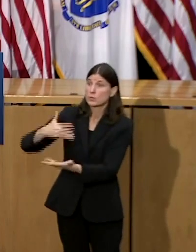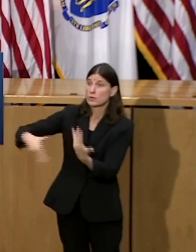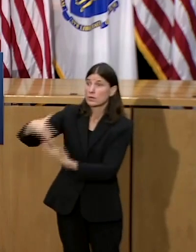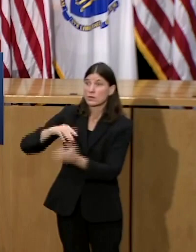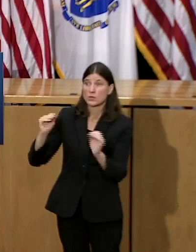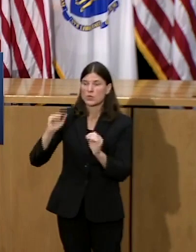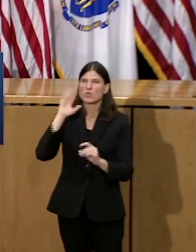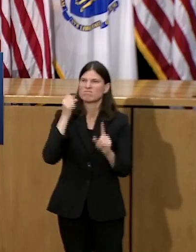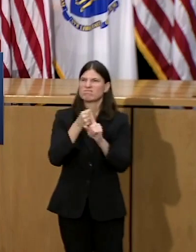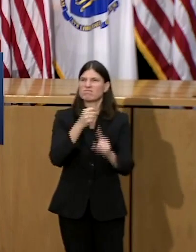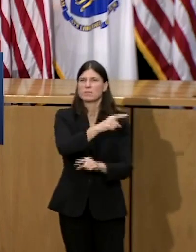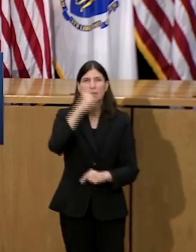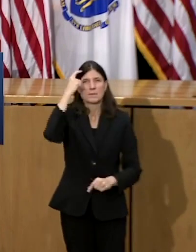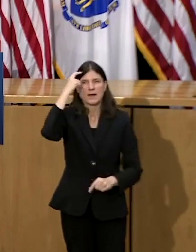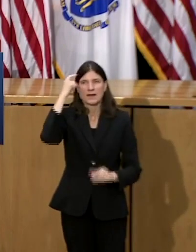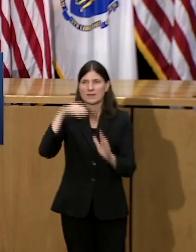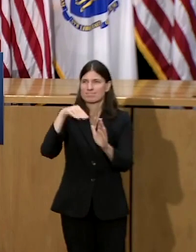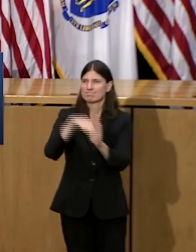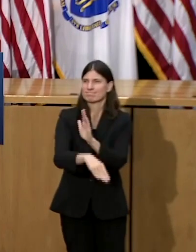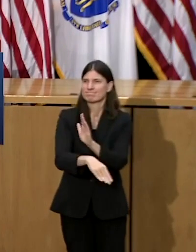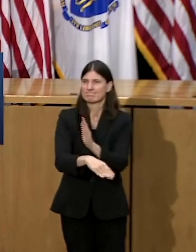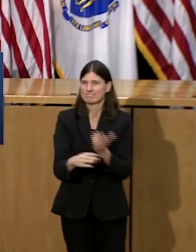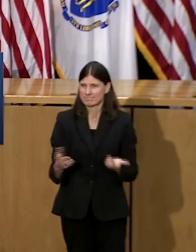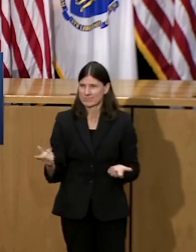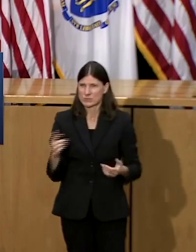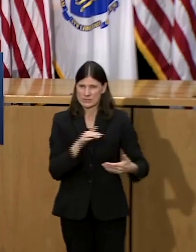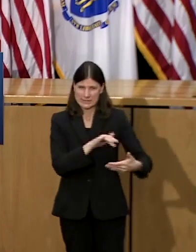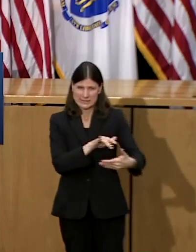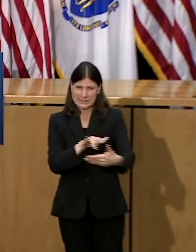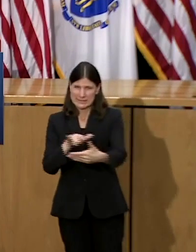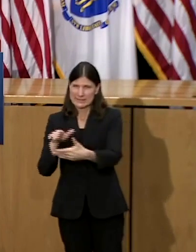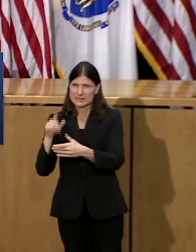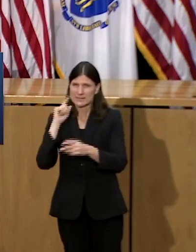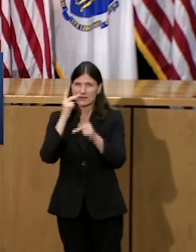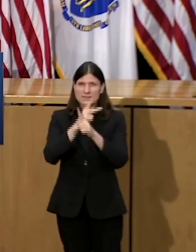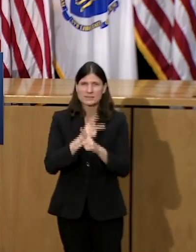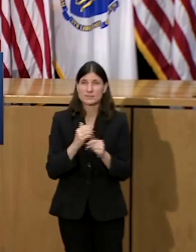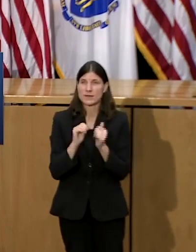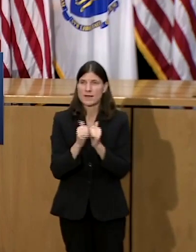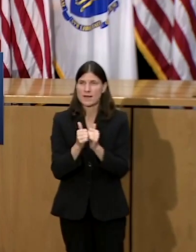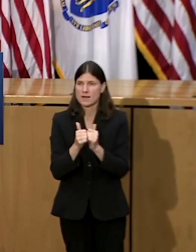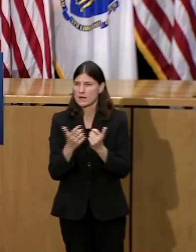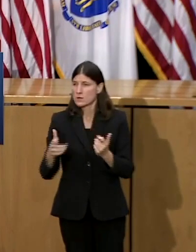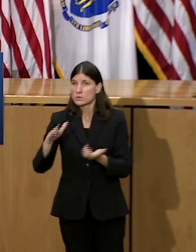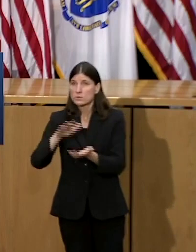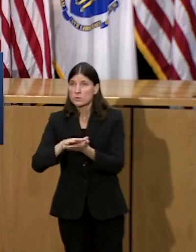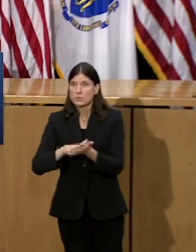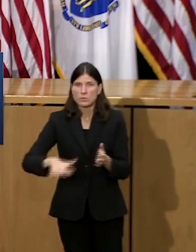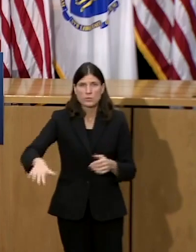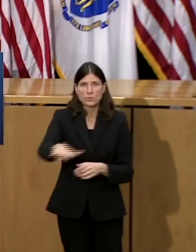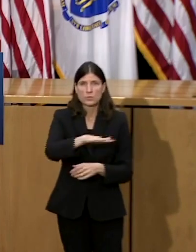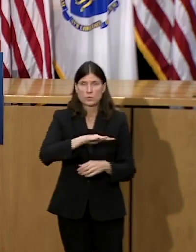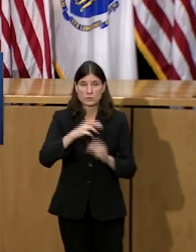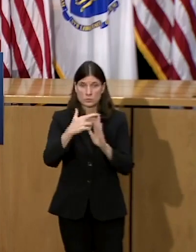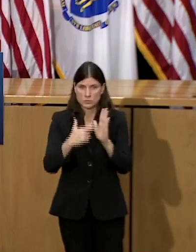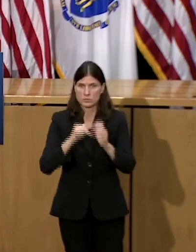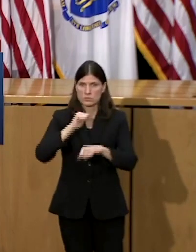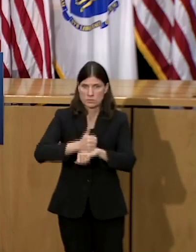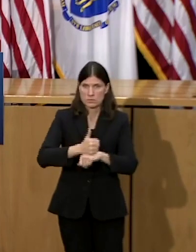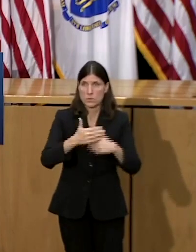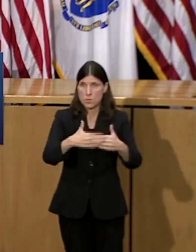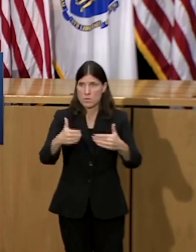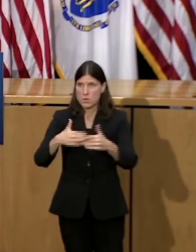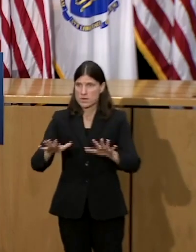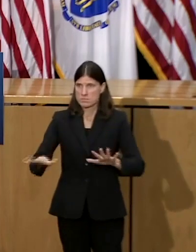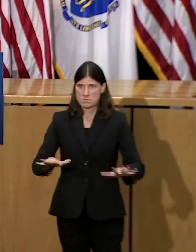assessing transmission rates in communities and upgrading school guidance to reflect what the data now makes clear, that learning can